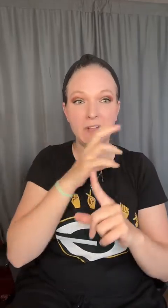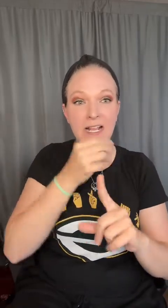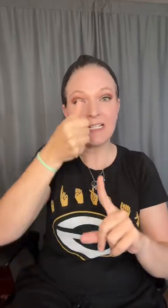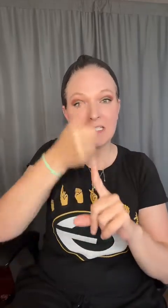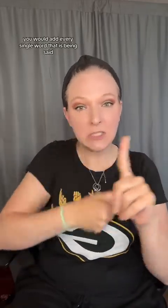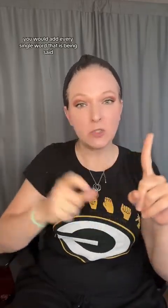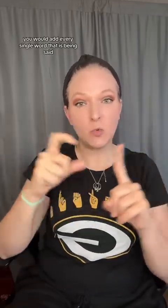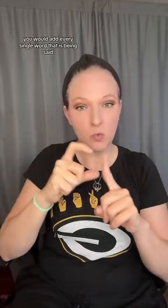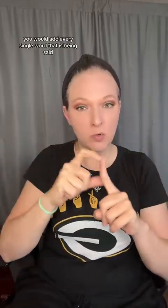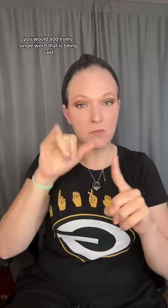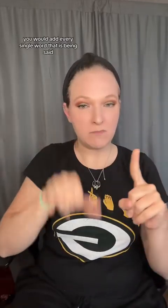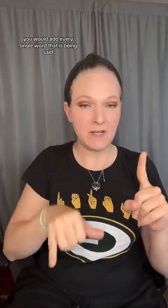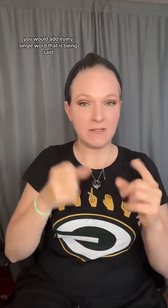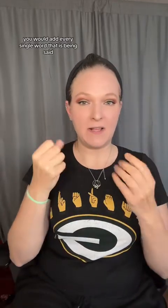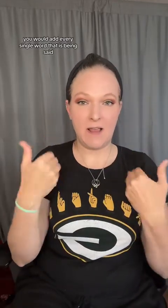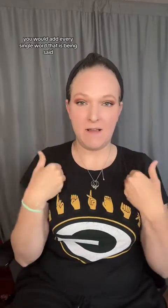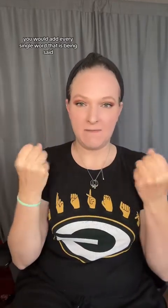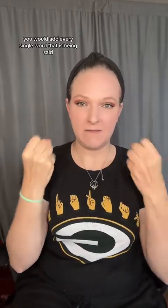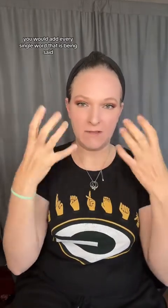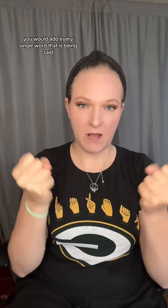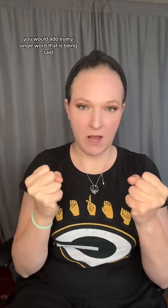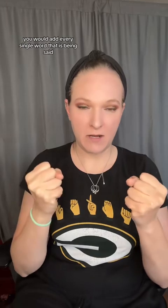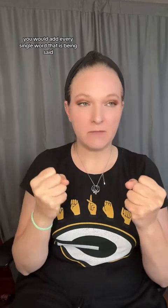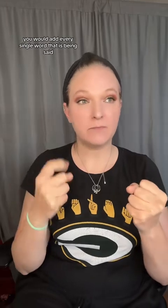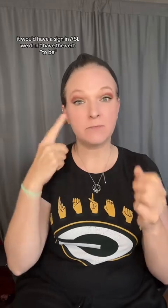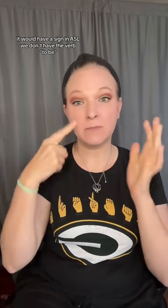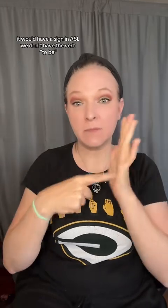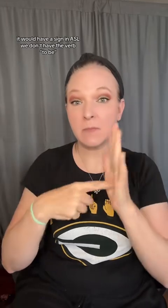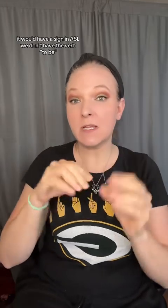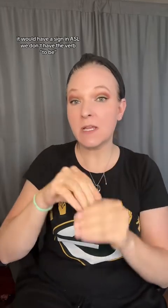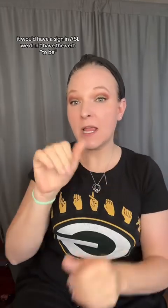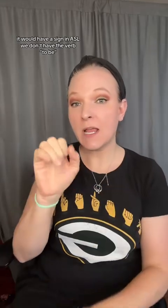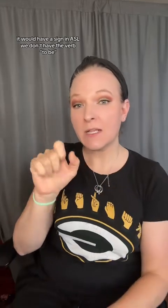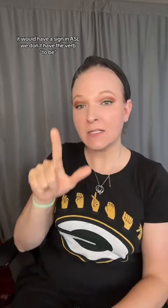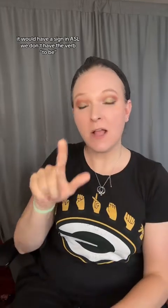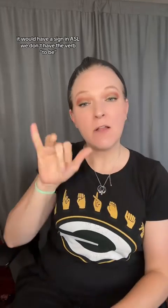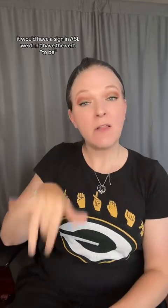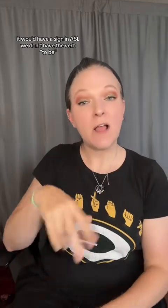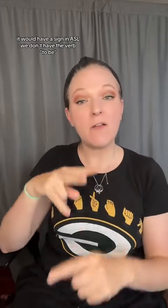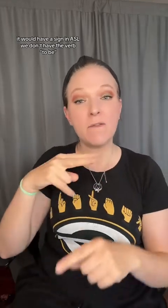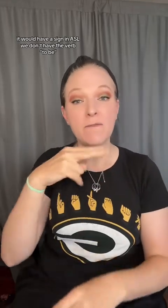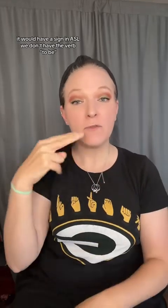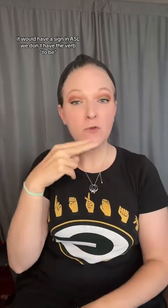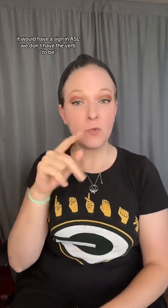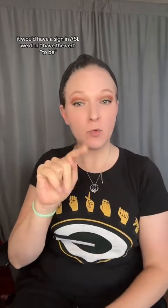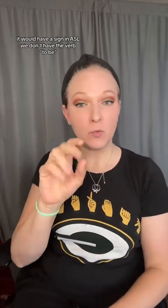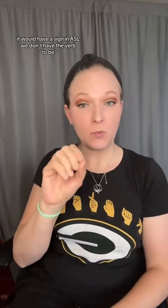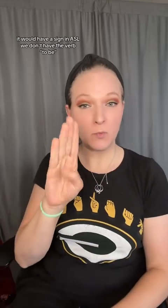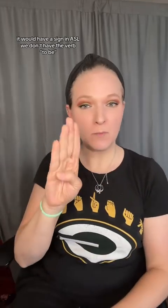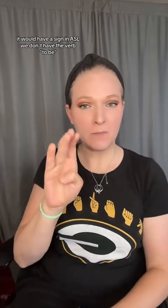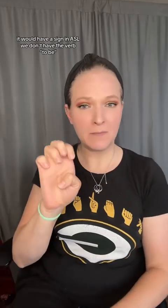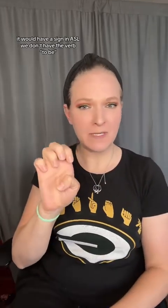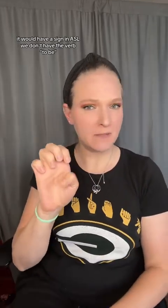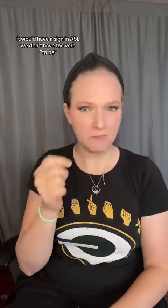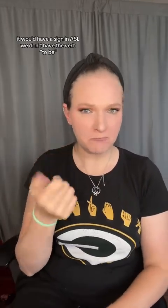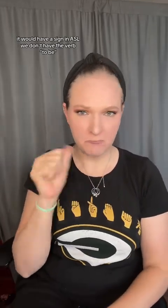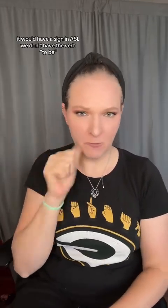You would add every single word that is being said. It would have a sign. In ASL, we don't have the verb to be.